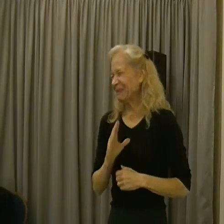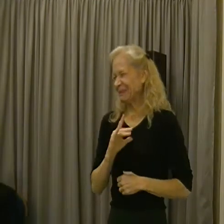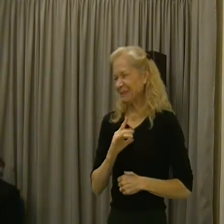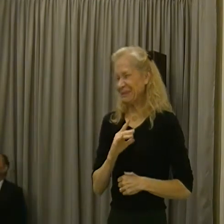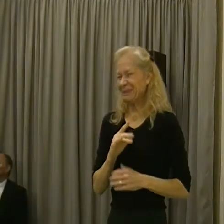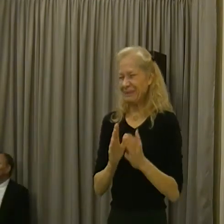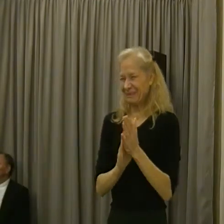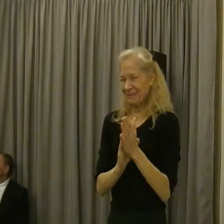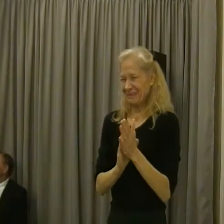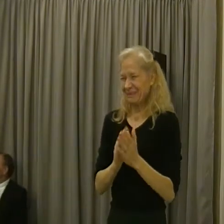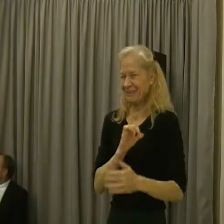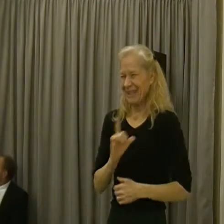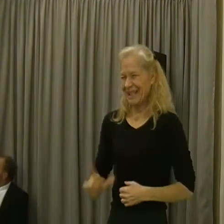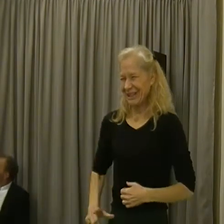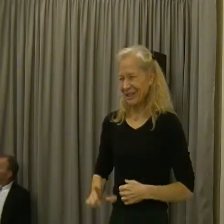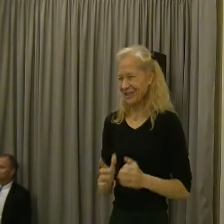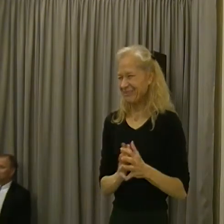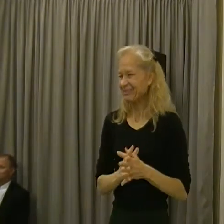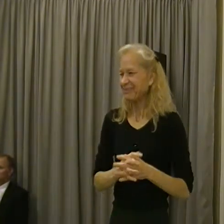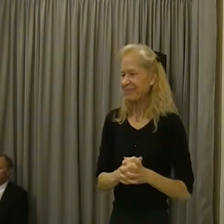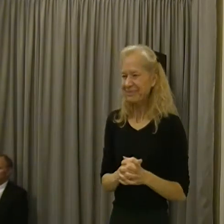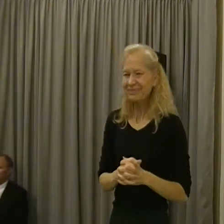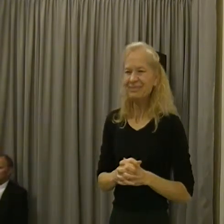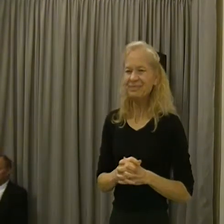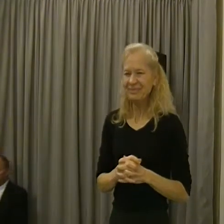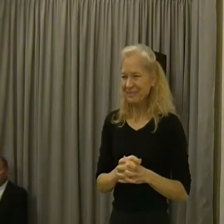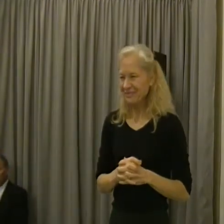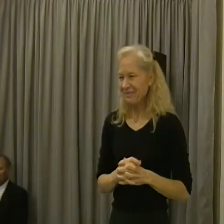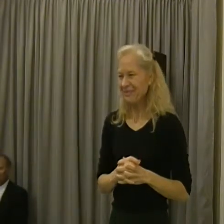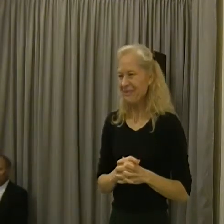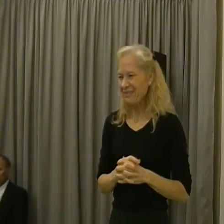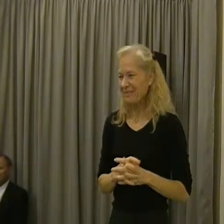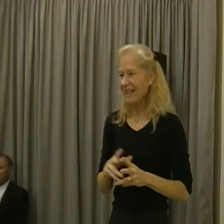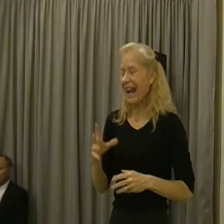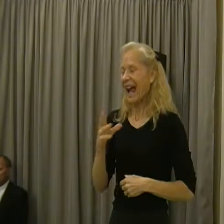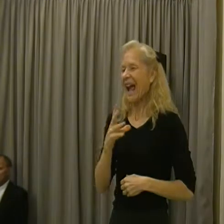real miracle. Praise the Lord for that. Praise the Lord.